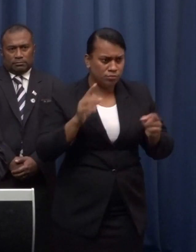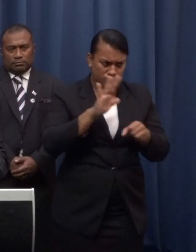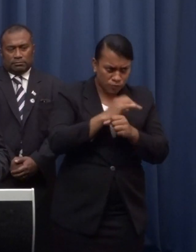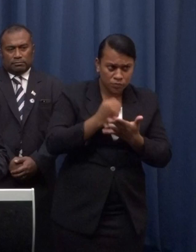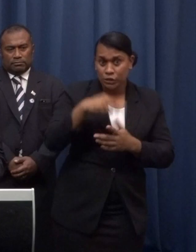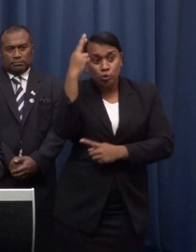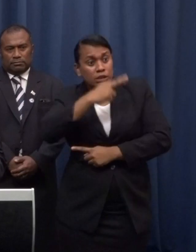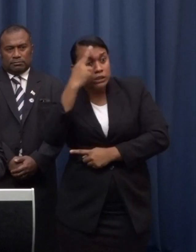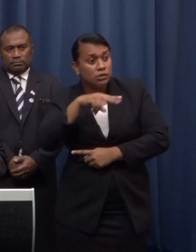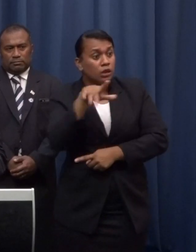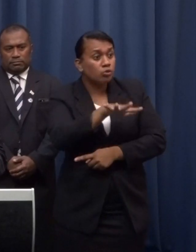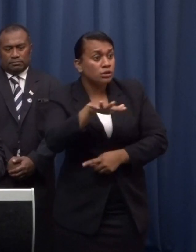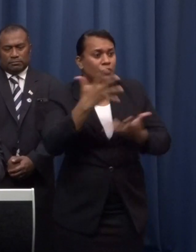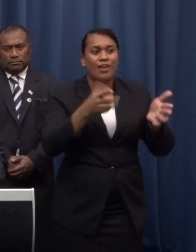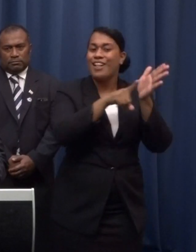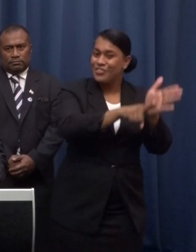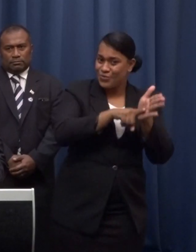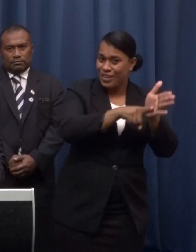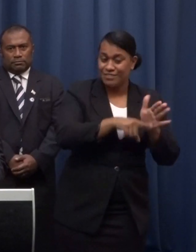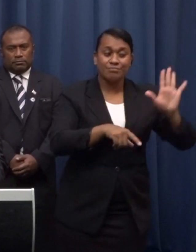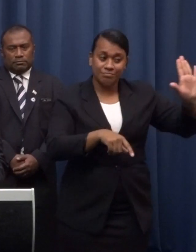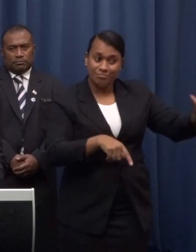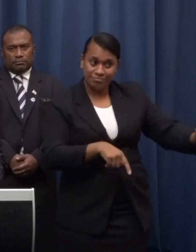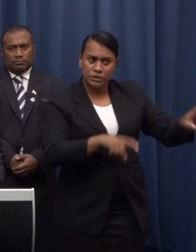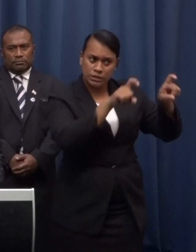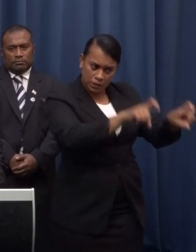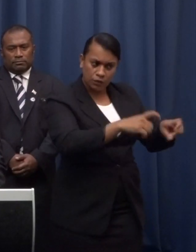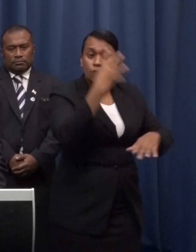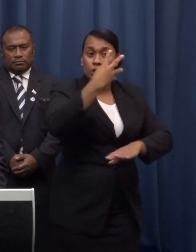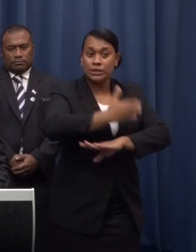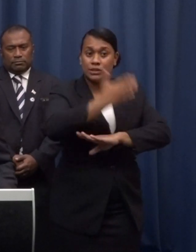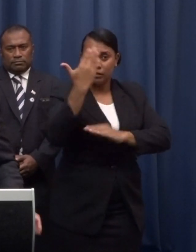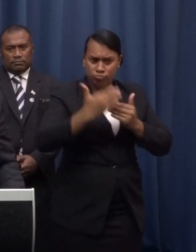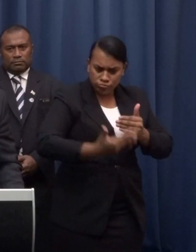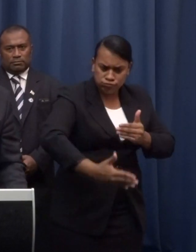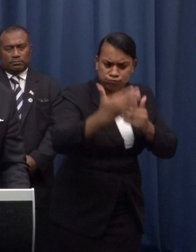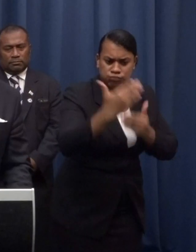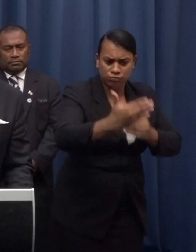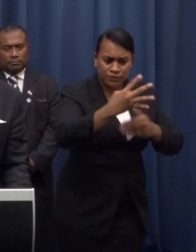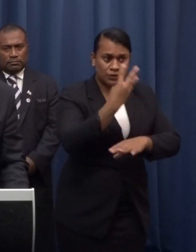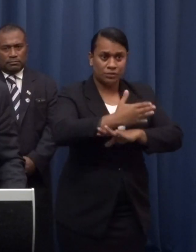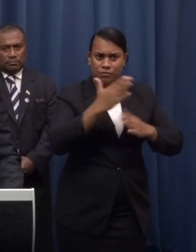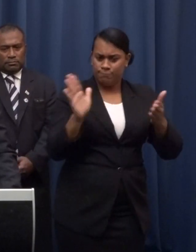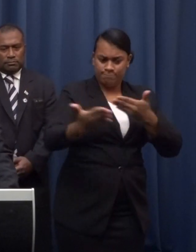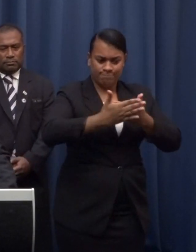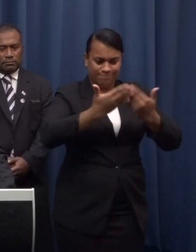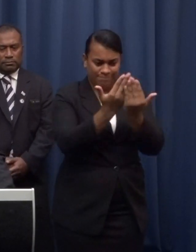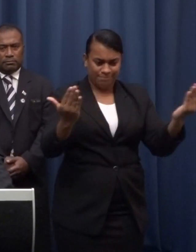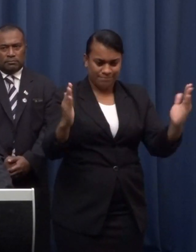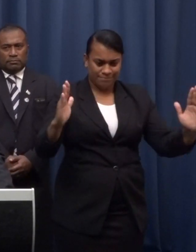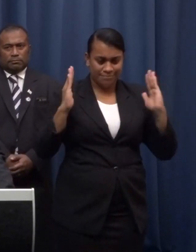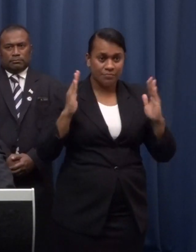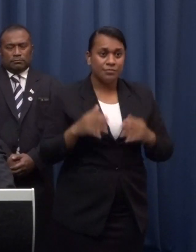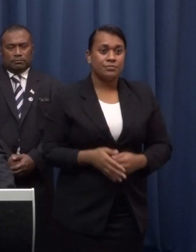risk areas, in this particular case is the Lautoka area, confined to the 14 days, And as he announced, we'll be making those further announcements after